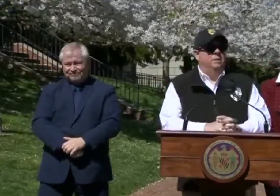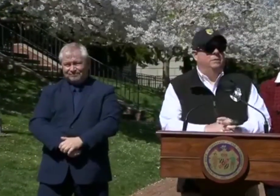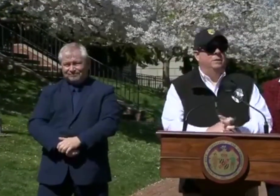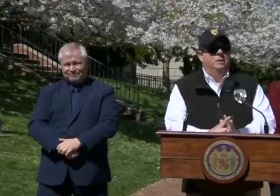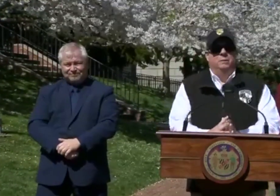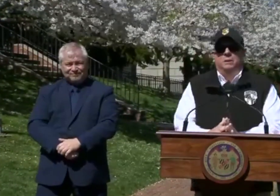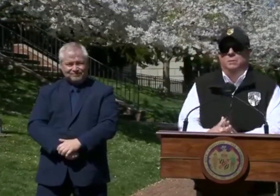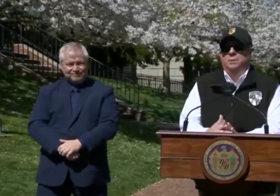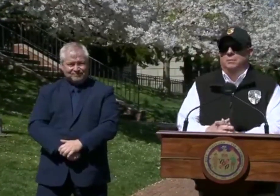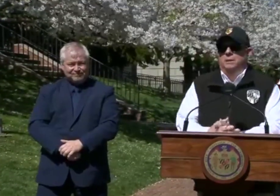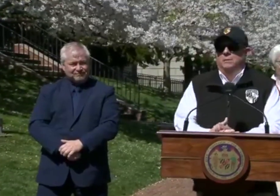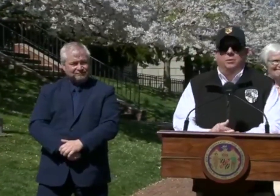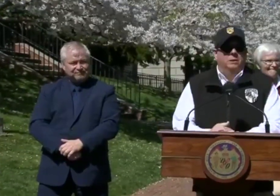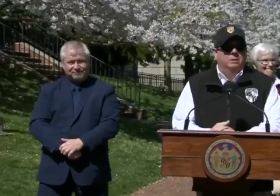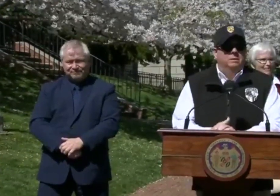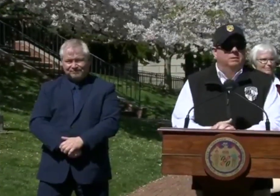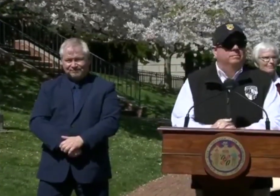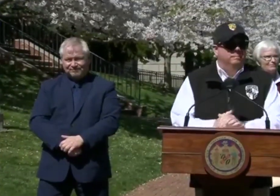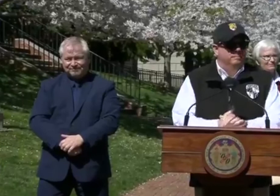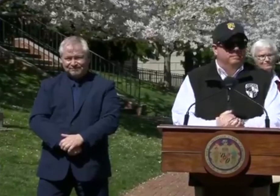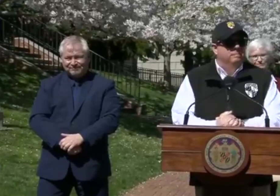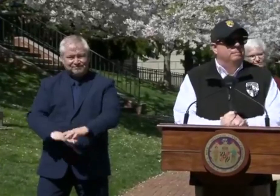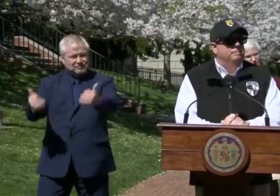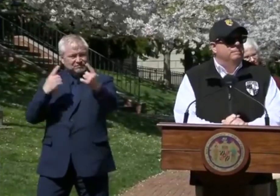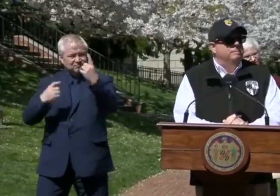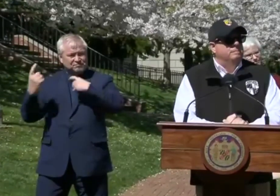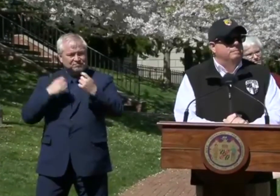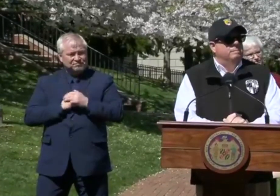Thank you. With that, we'll be happy to take a few questions.